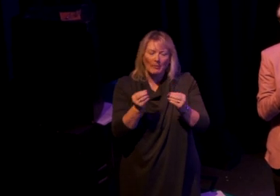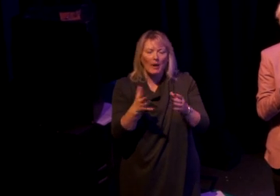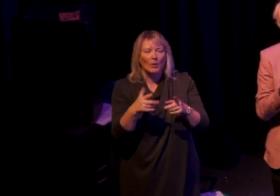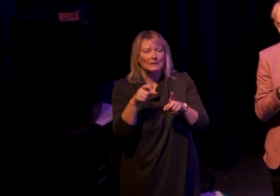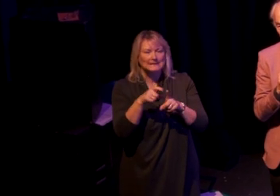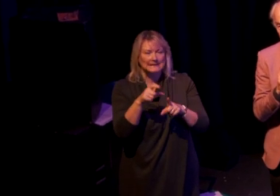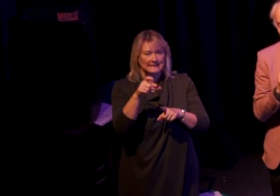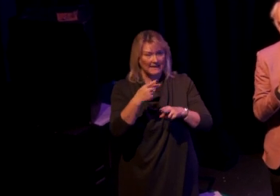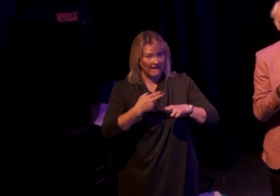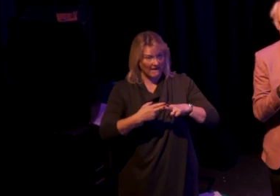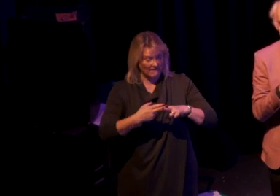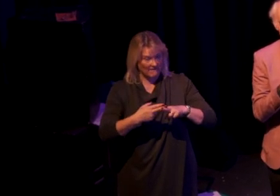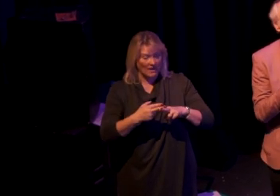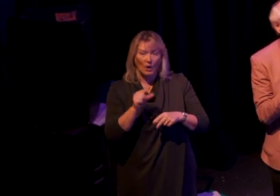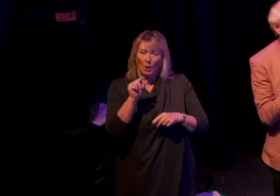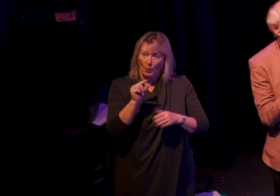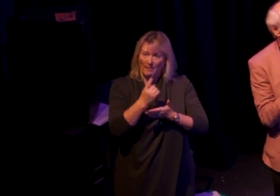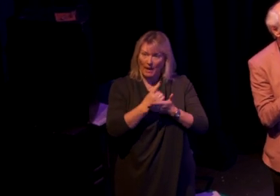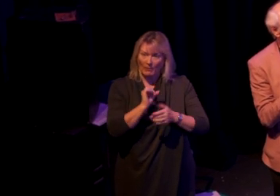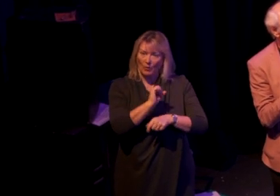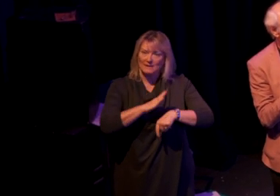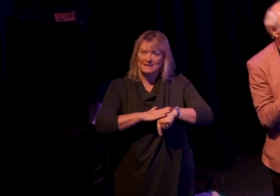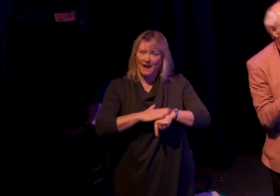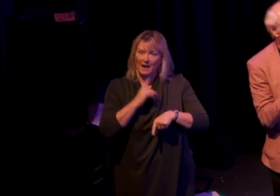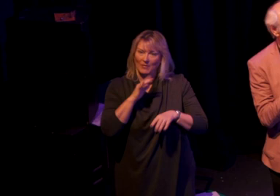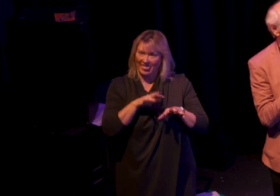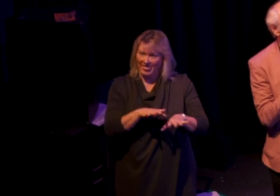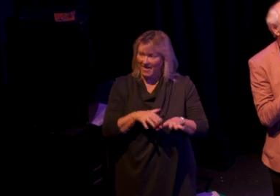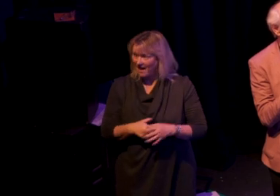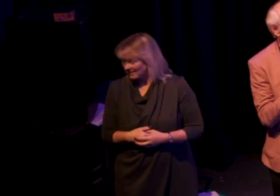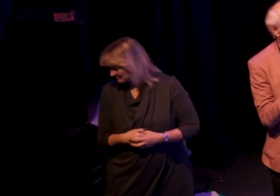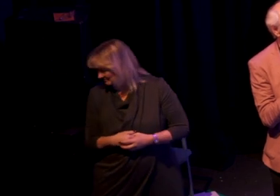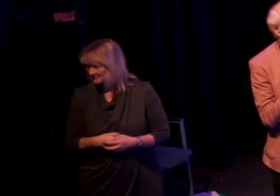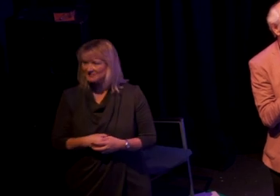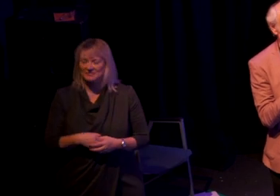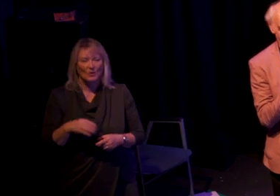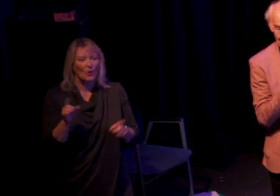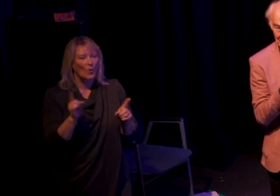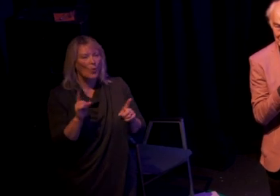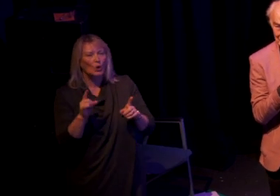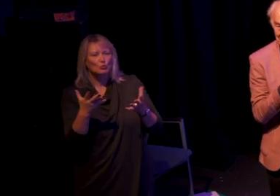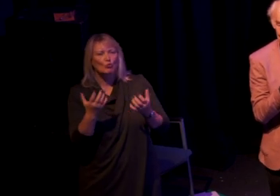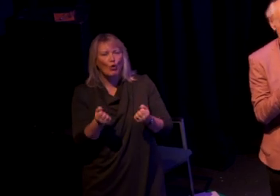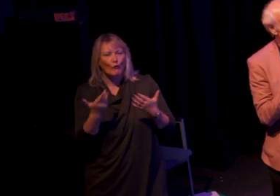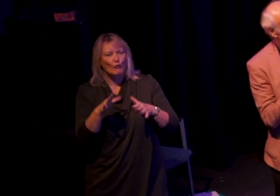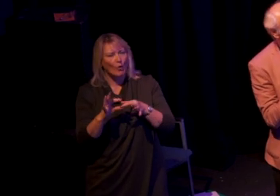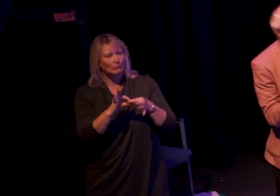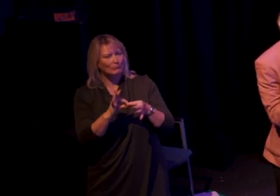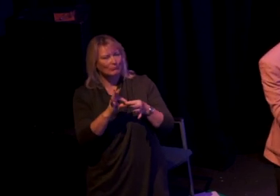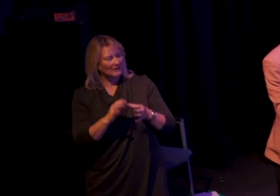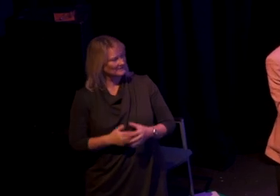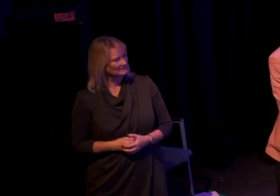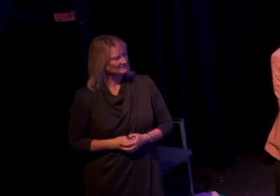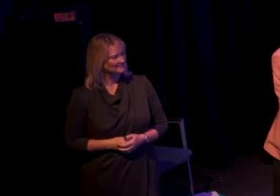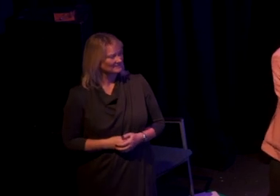DCF, and about a little bit about the time we were there as well, and what you got out of this visit